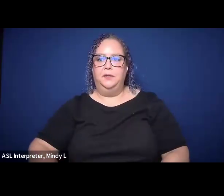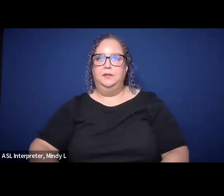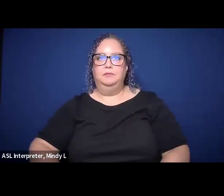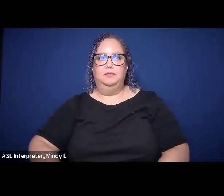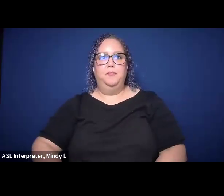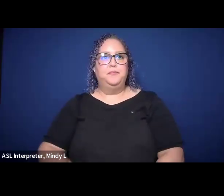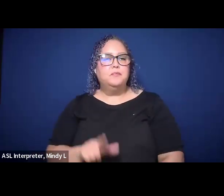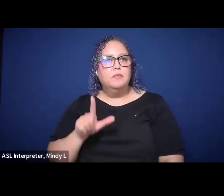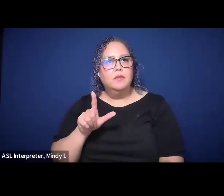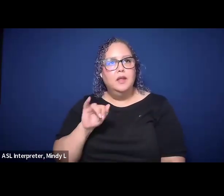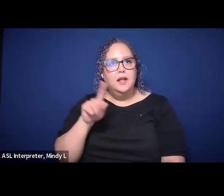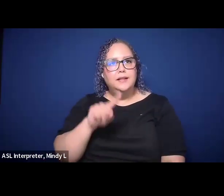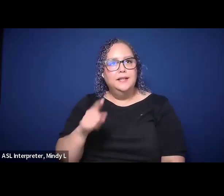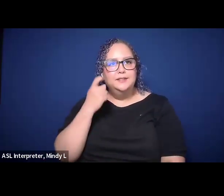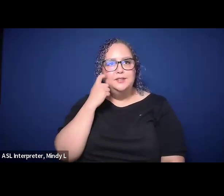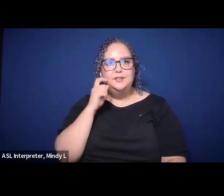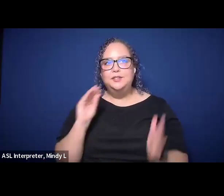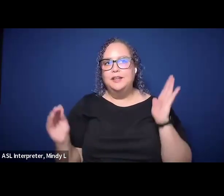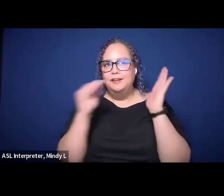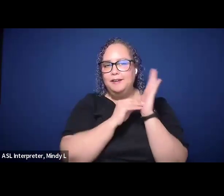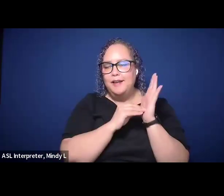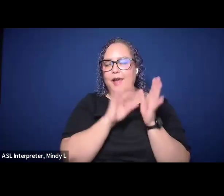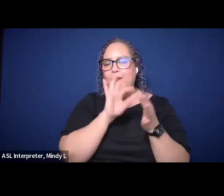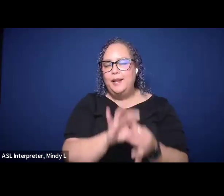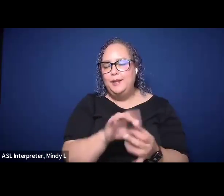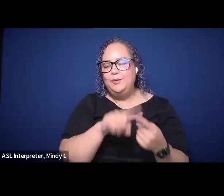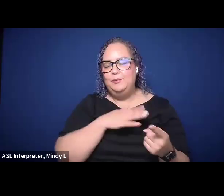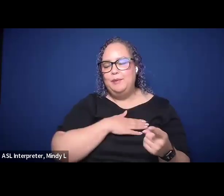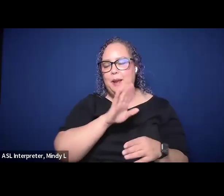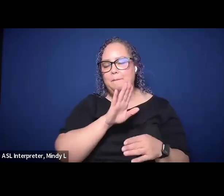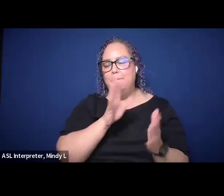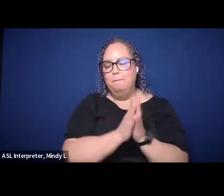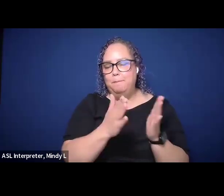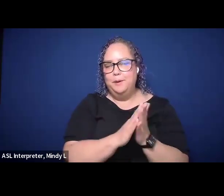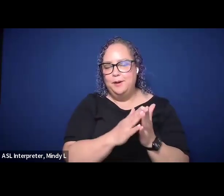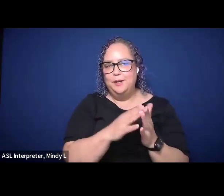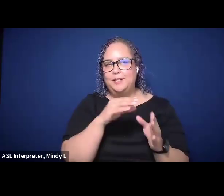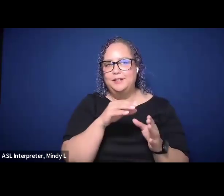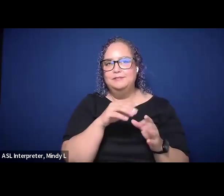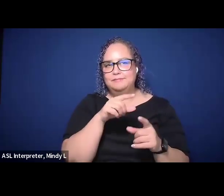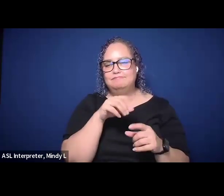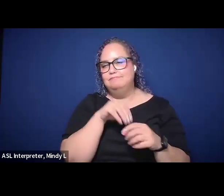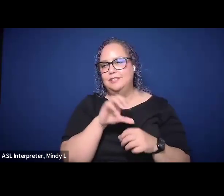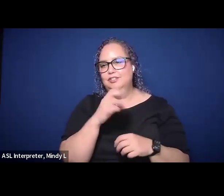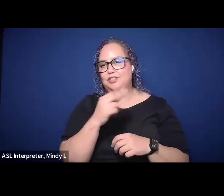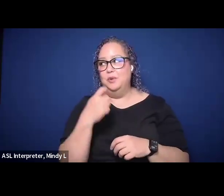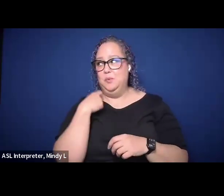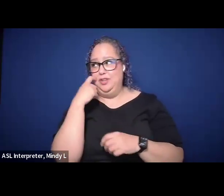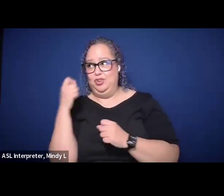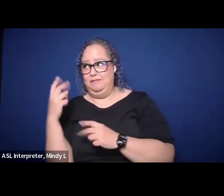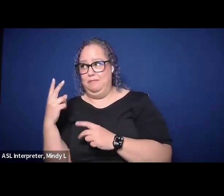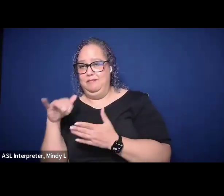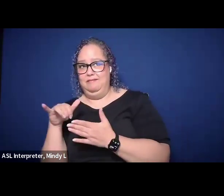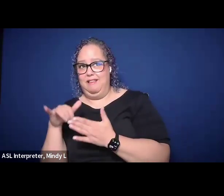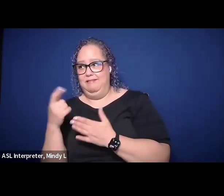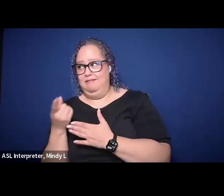Liz just put a link to my book in the comments. That link might not be working yet. We really just put it up last week, but I do have some information for